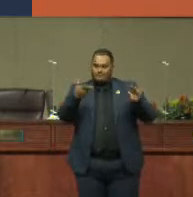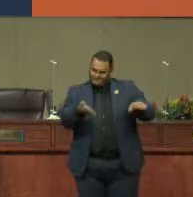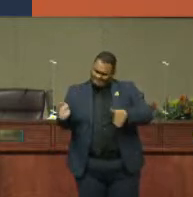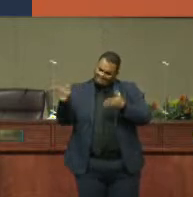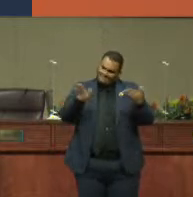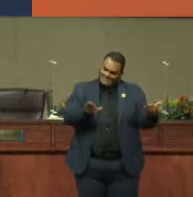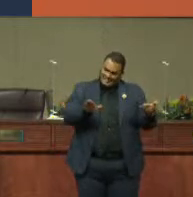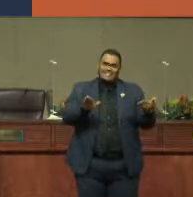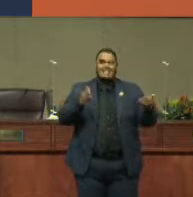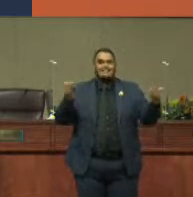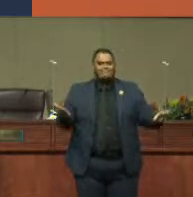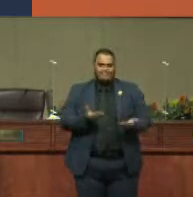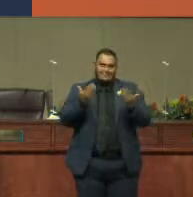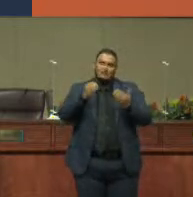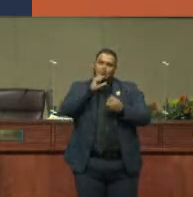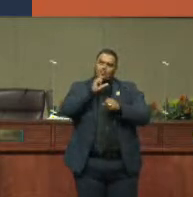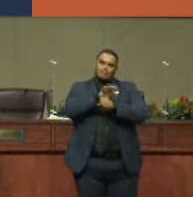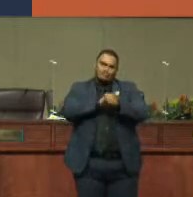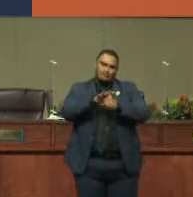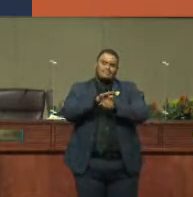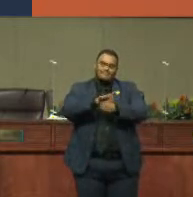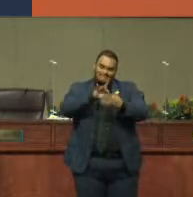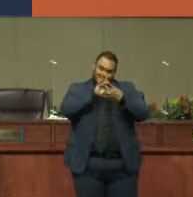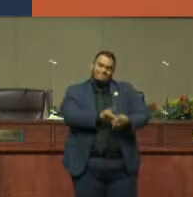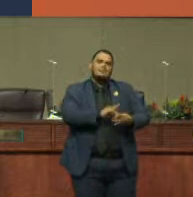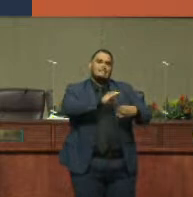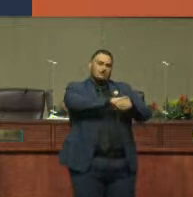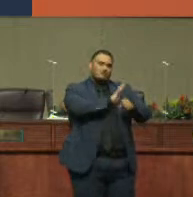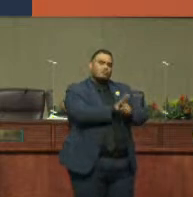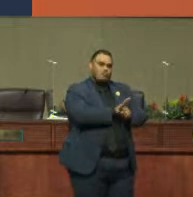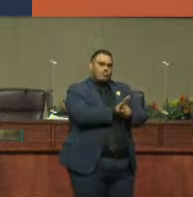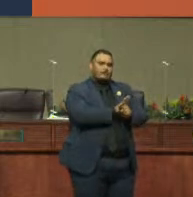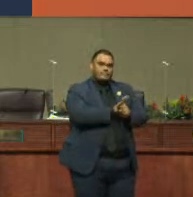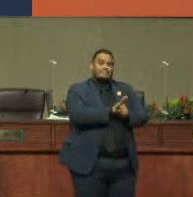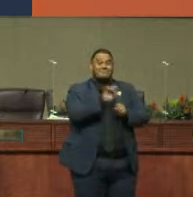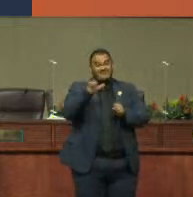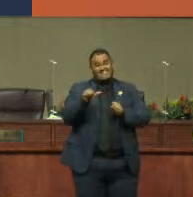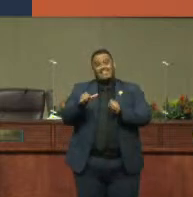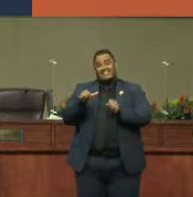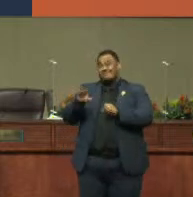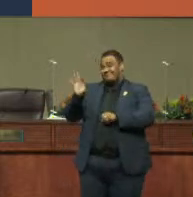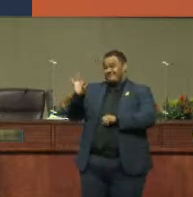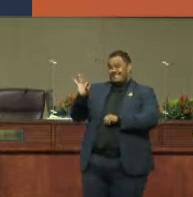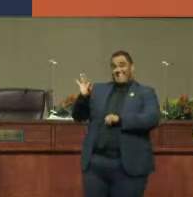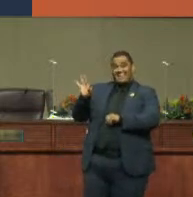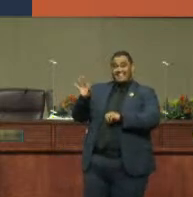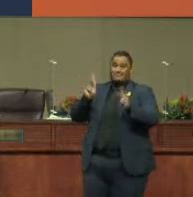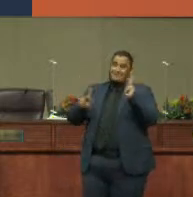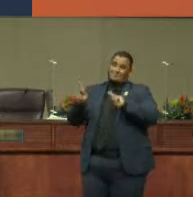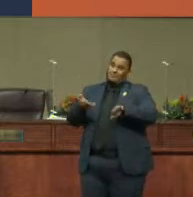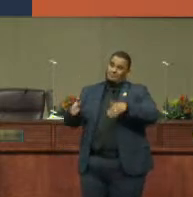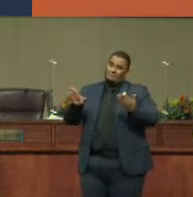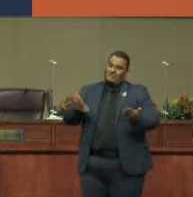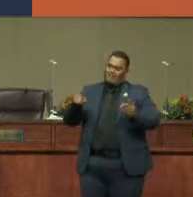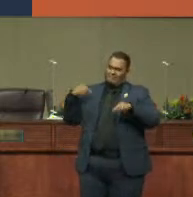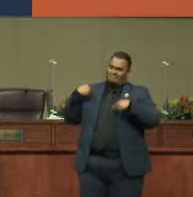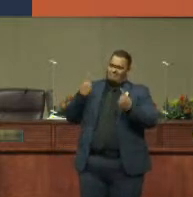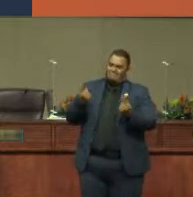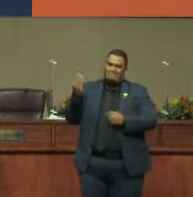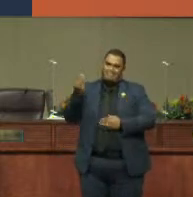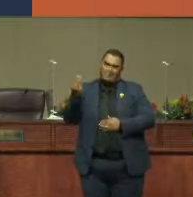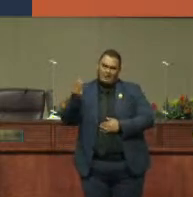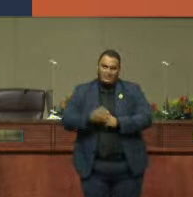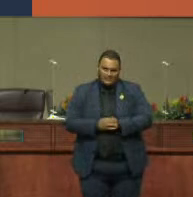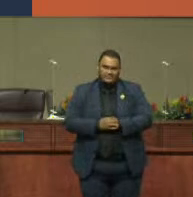and that is an increase of 9 since Monday. Again, our prayers go out to those families who have endured